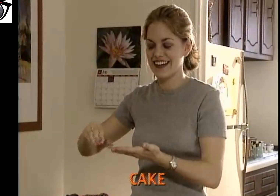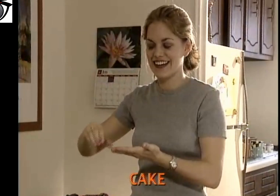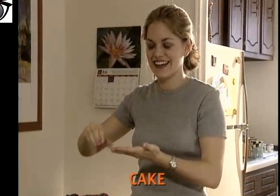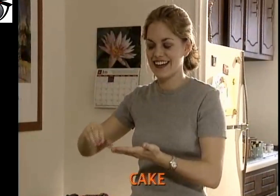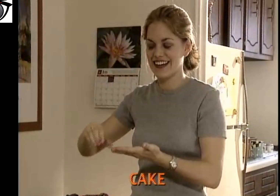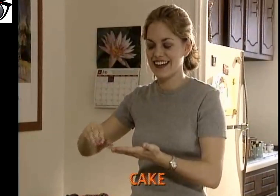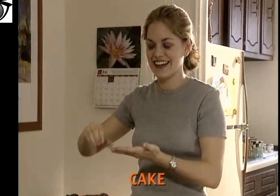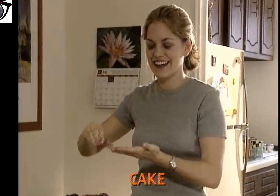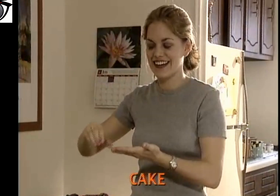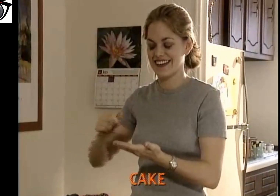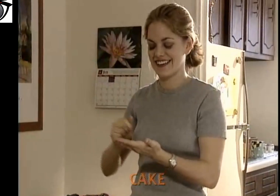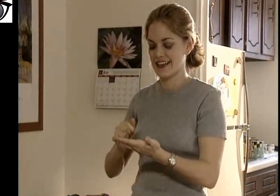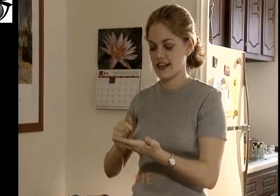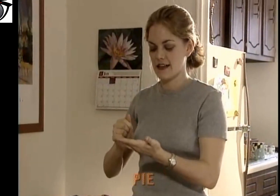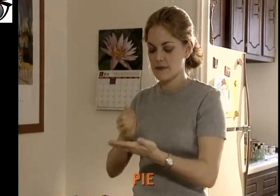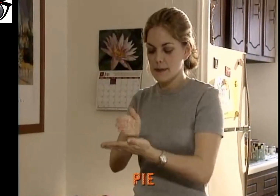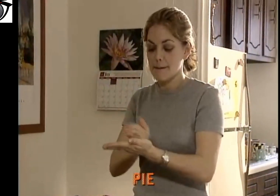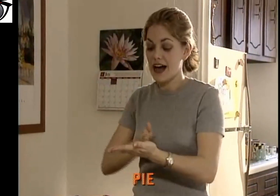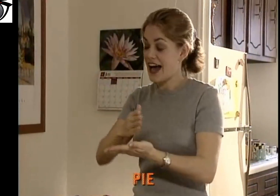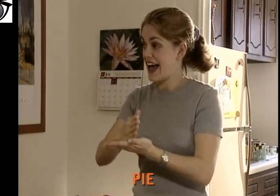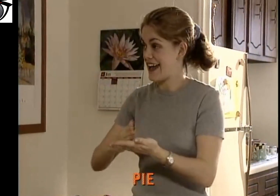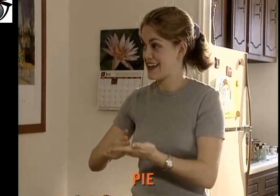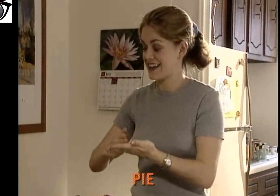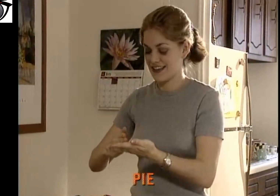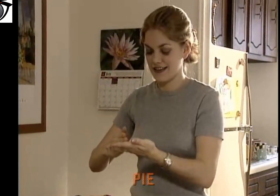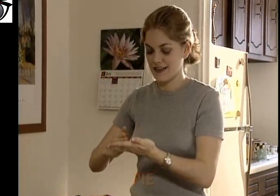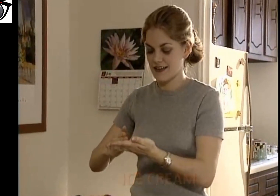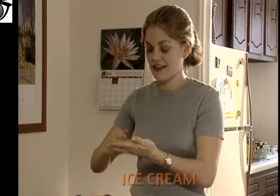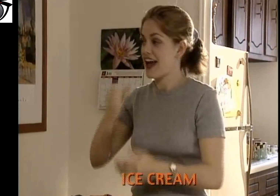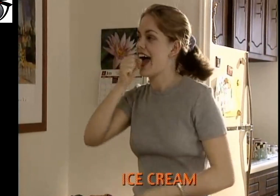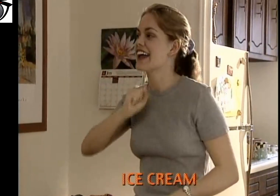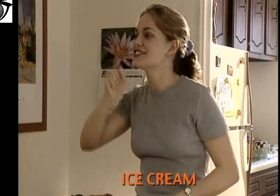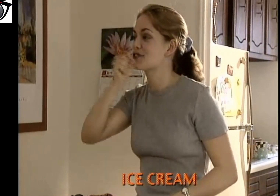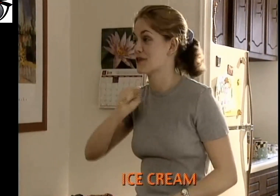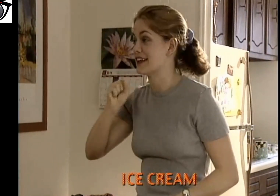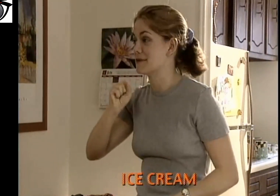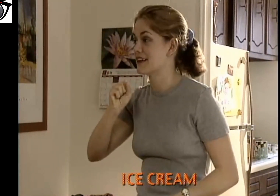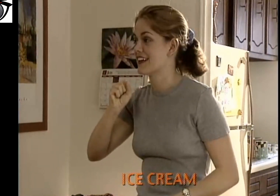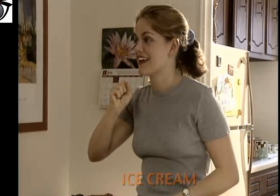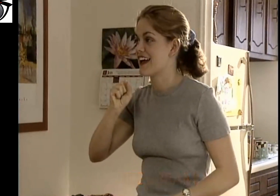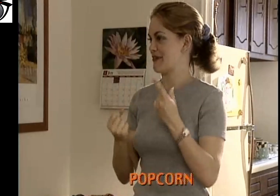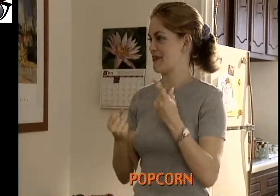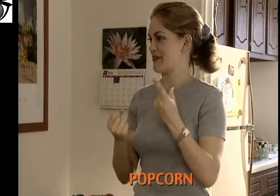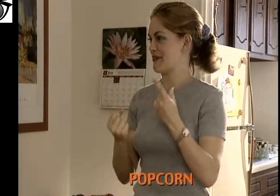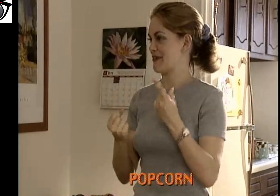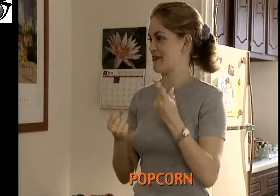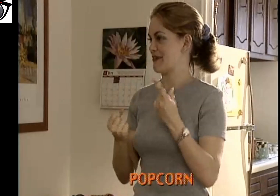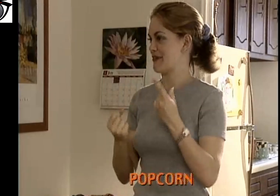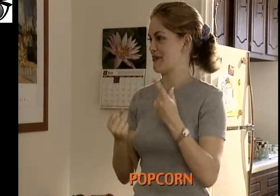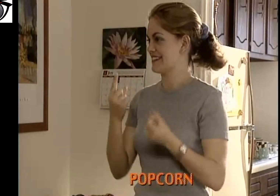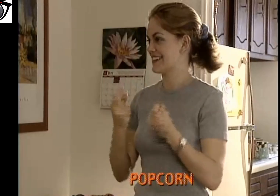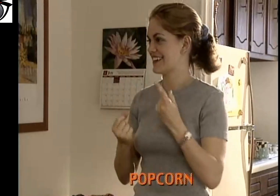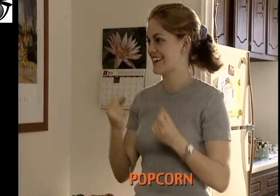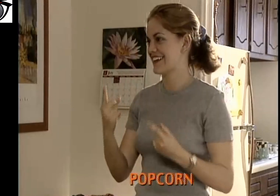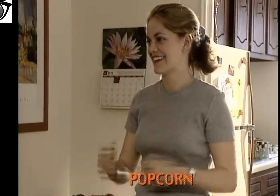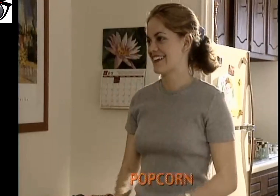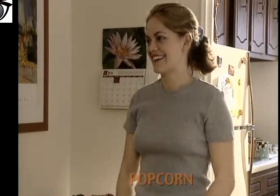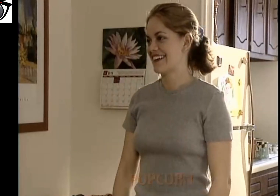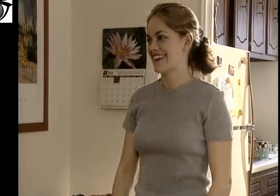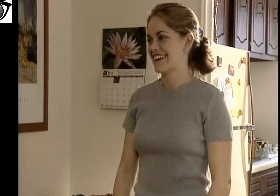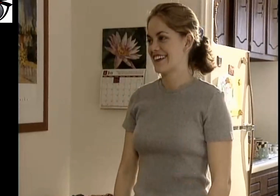cookie, cake, pie, ice cream, and